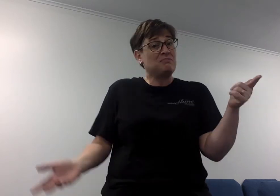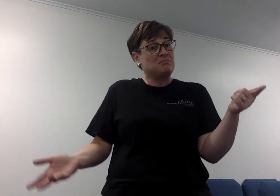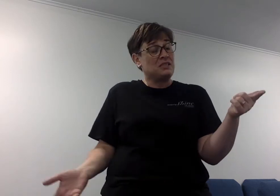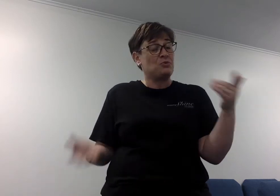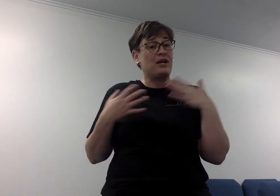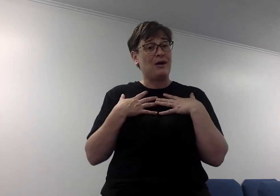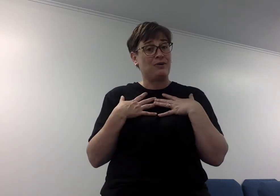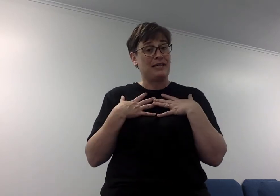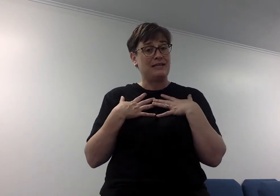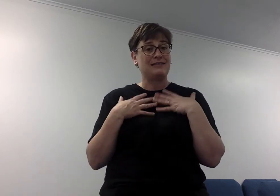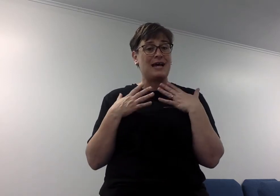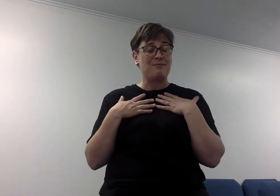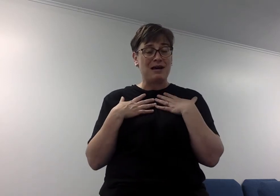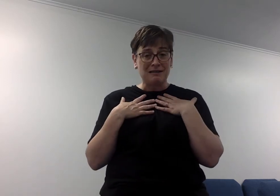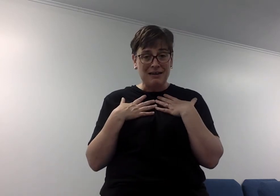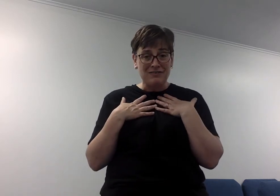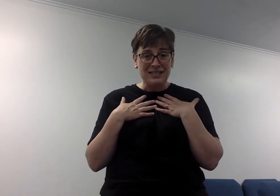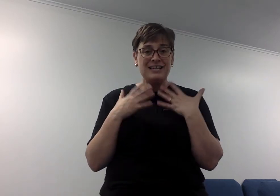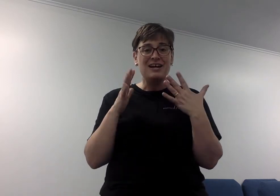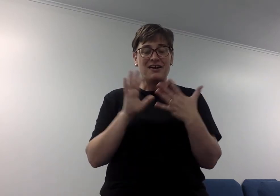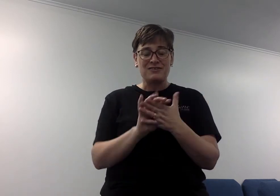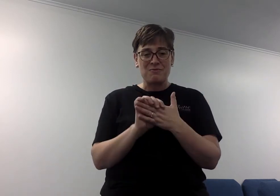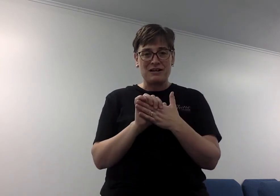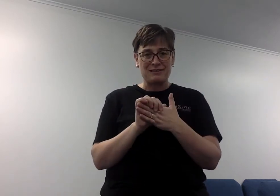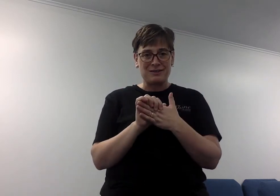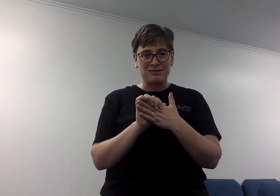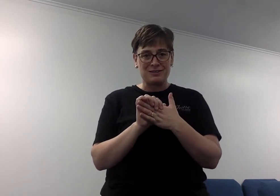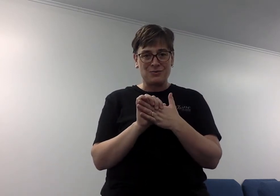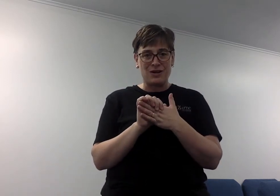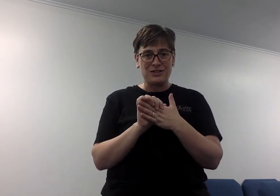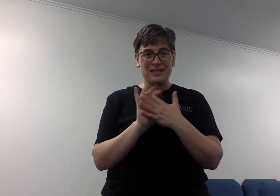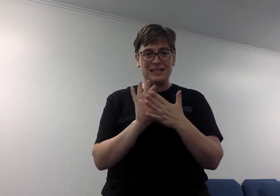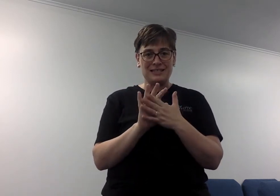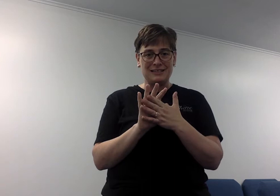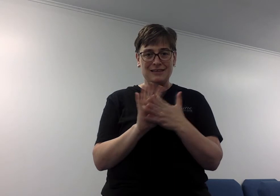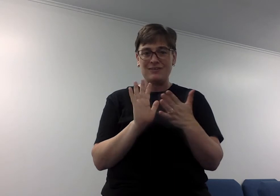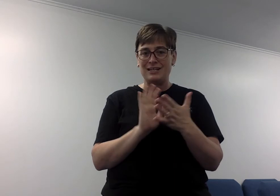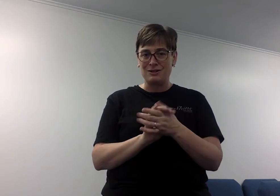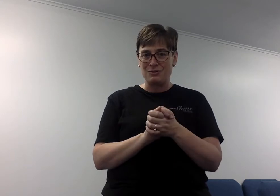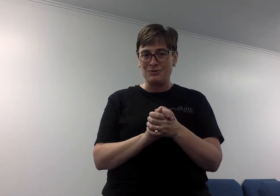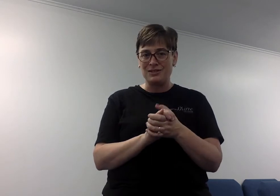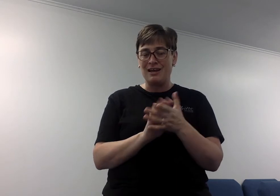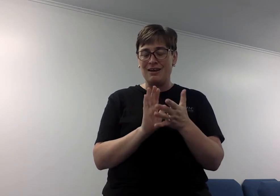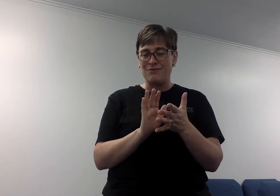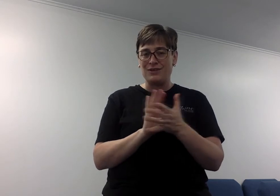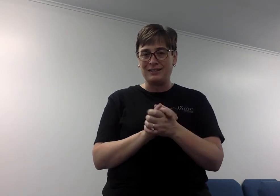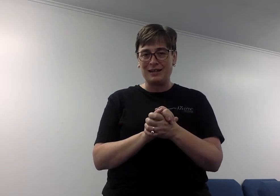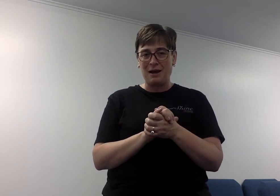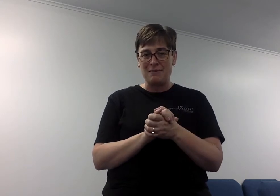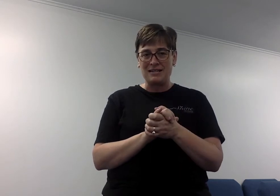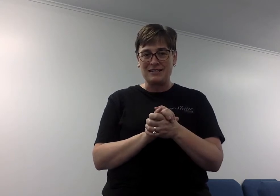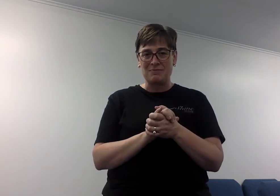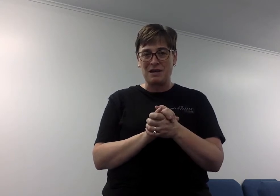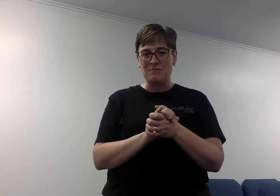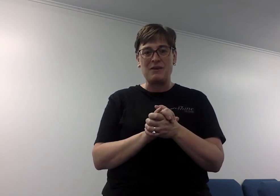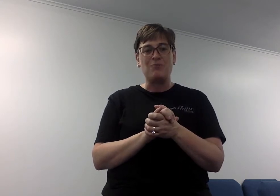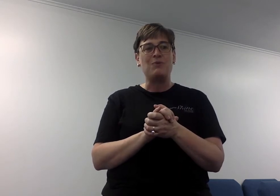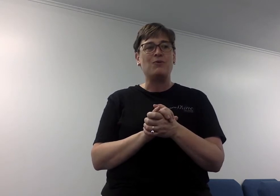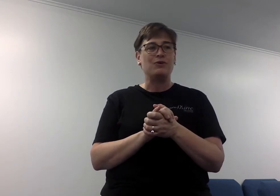is what I would guess. I am not a lefty. If someone out there is watching that is a lefty and knows, if you'd like to comment at the bottom, that would be